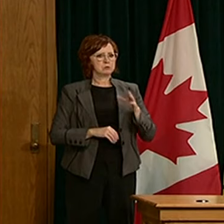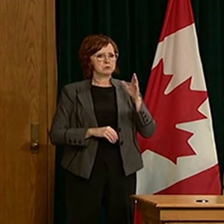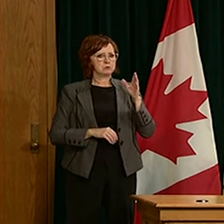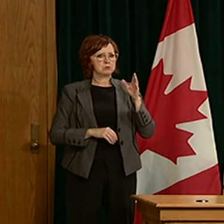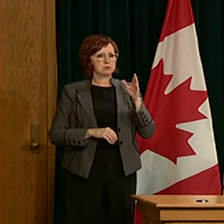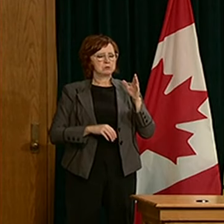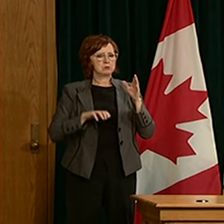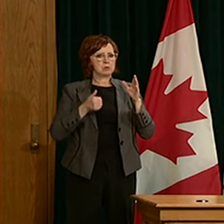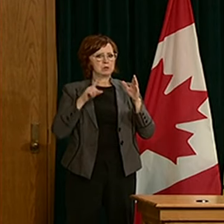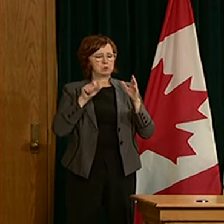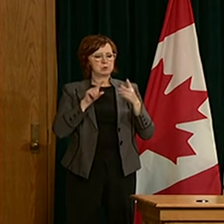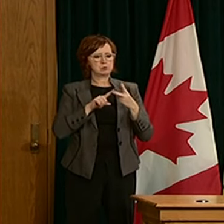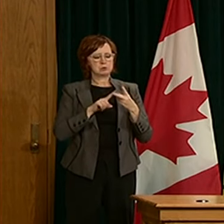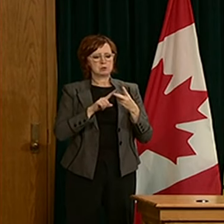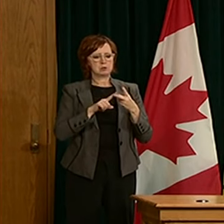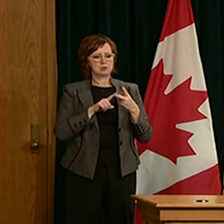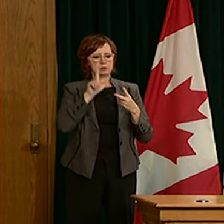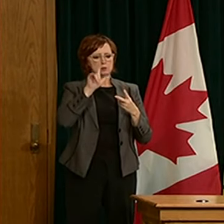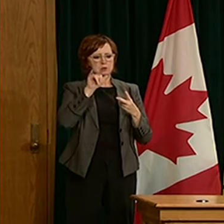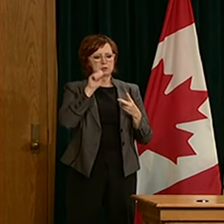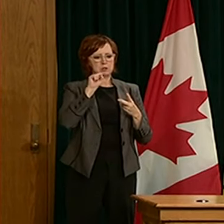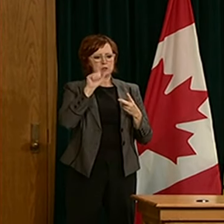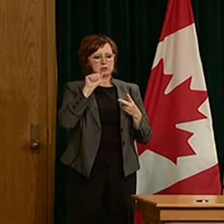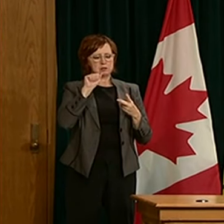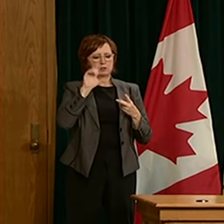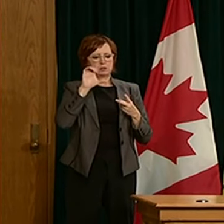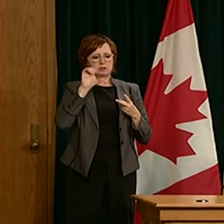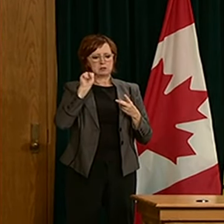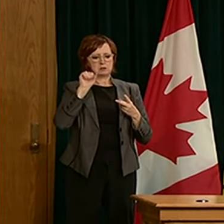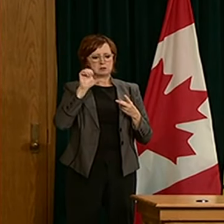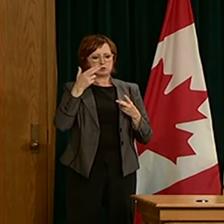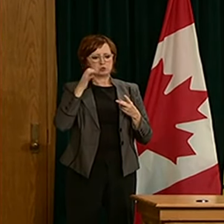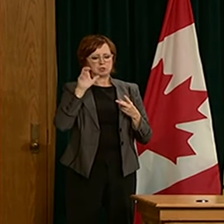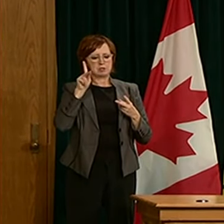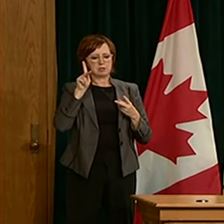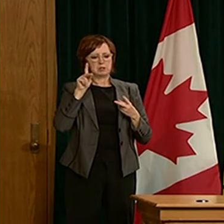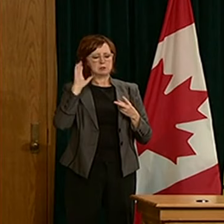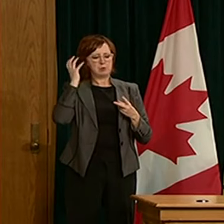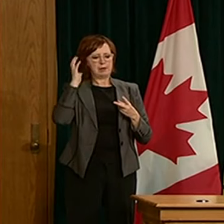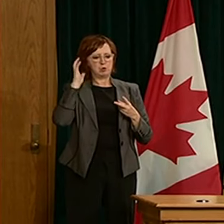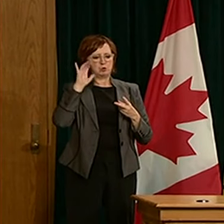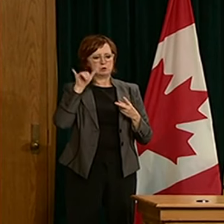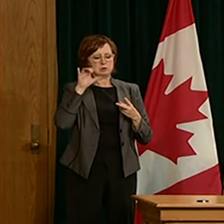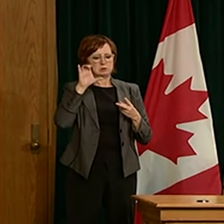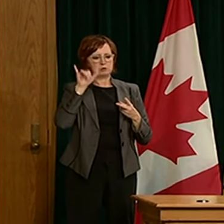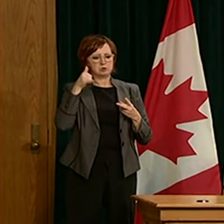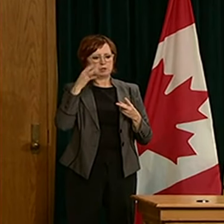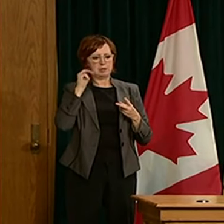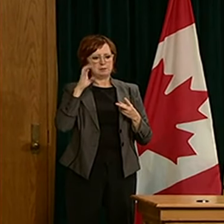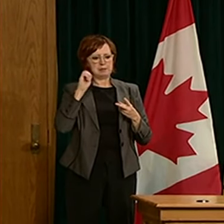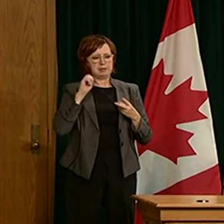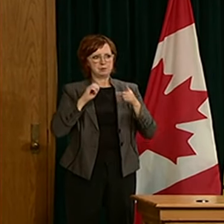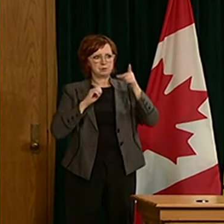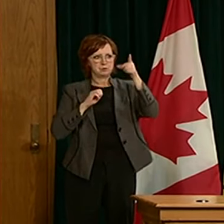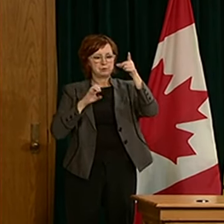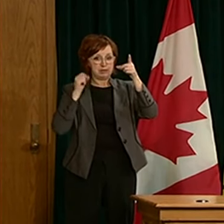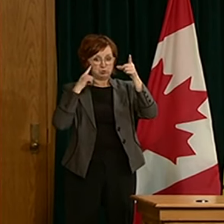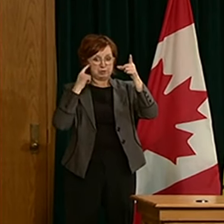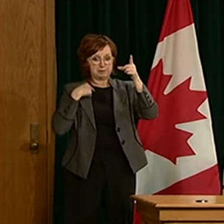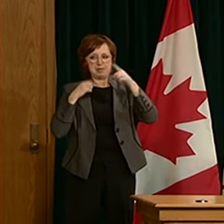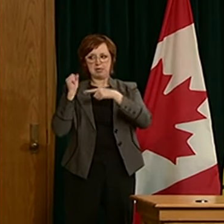We have a question from Lisa Stick with EJME. Lisa, go ahead. Hi, can you hear me? Yes, we